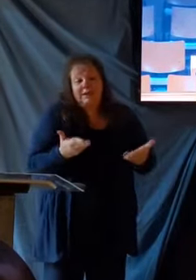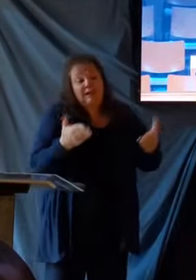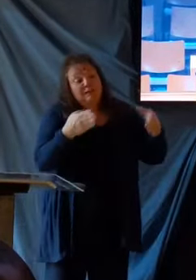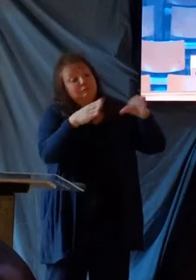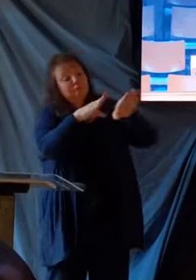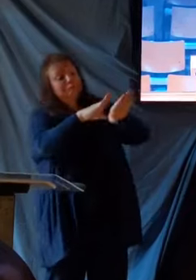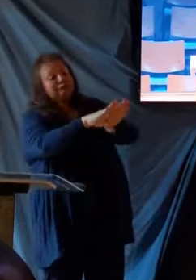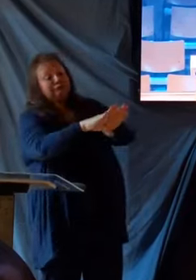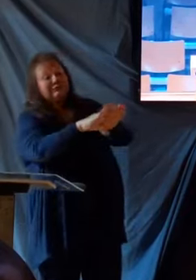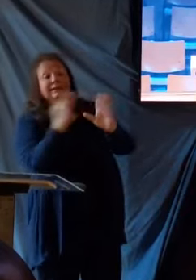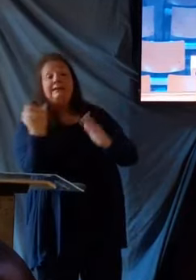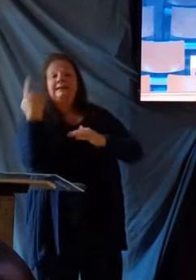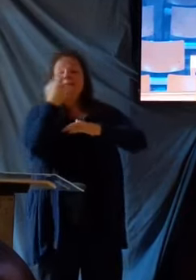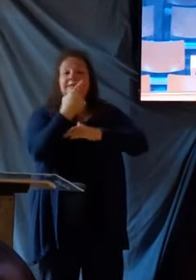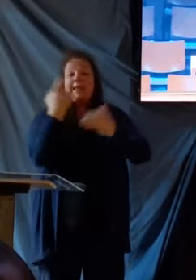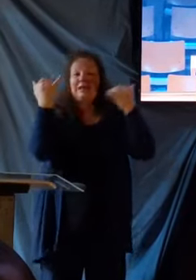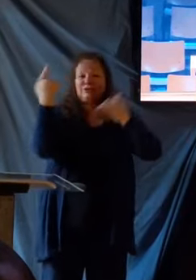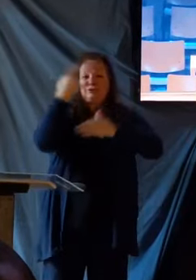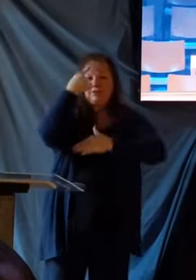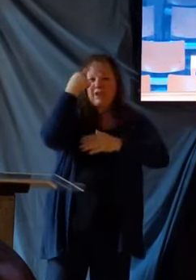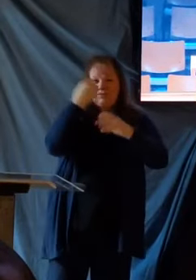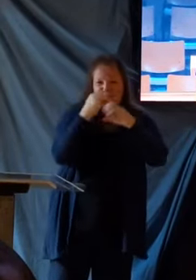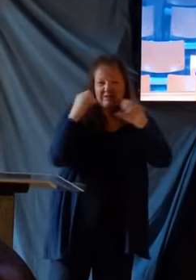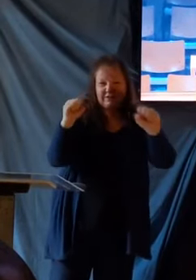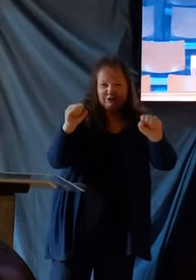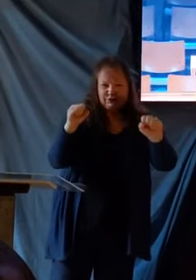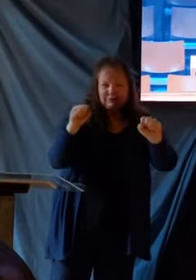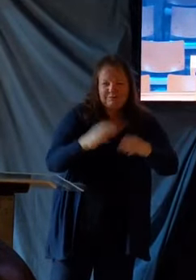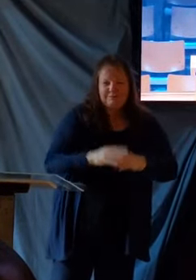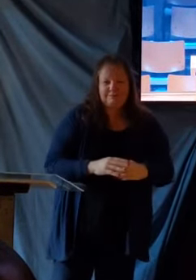may close. Today is the day of salvation.